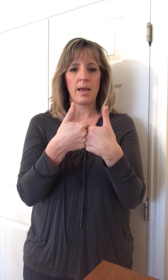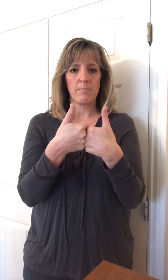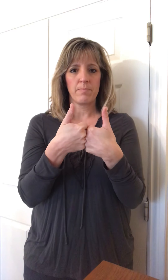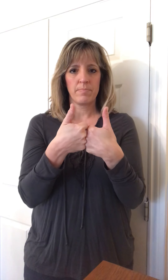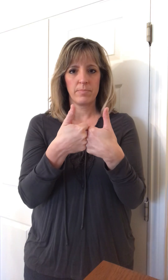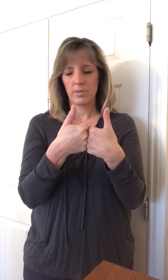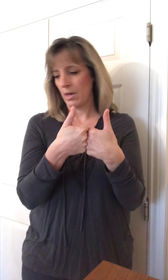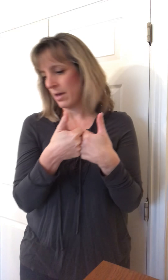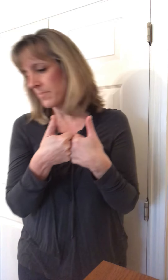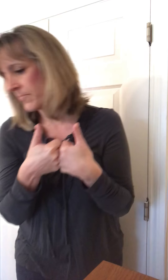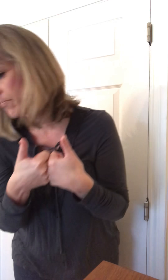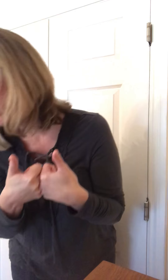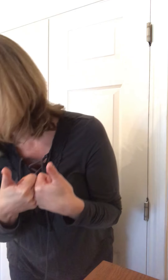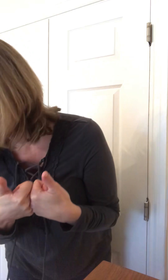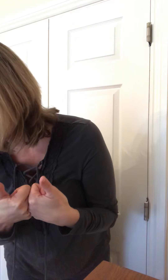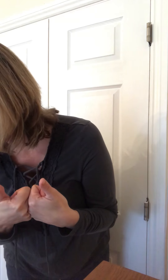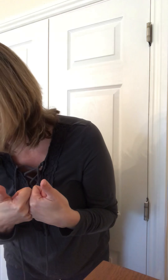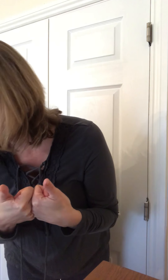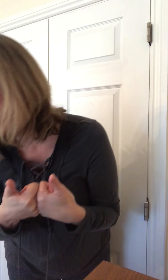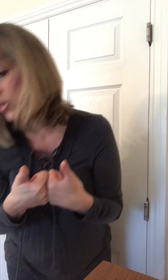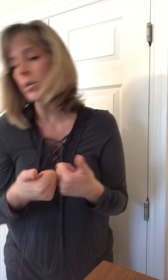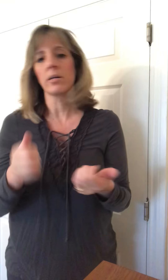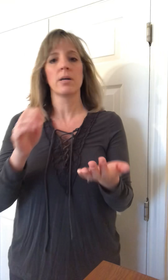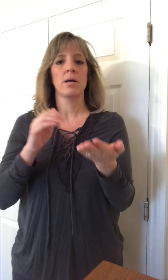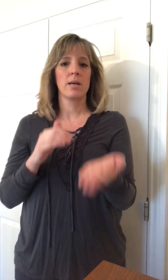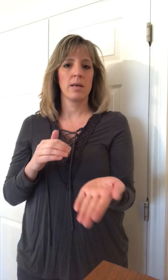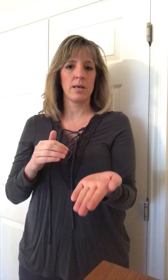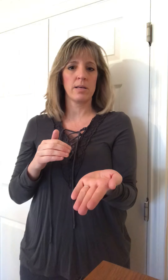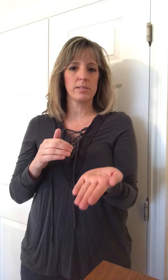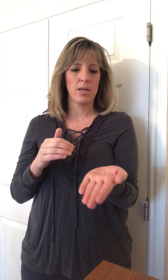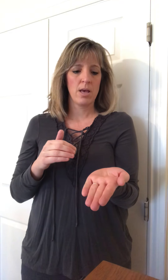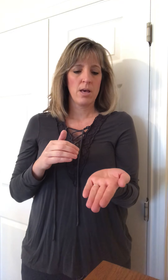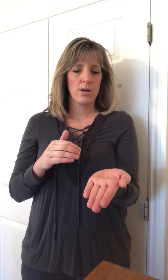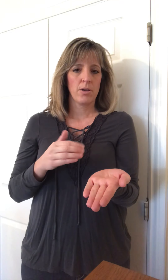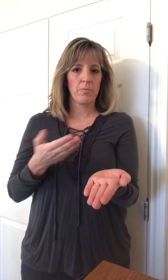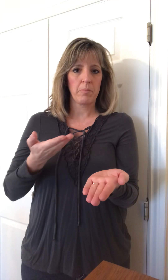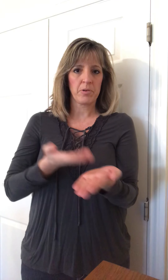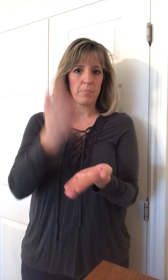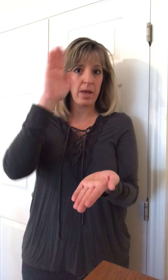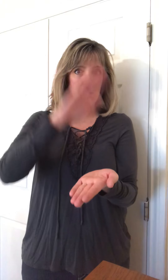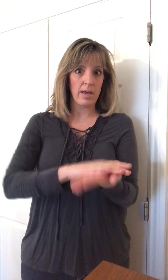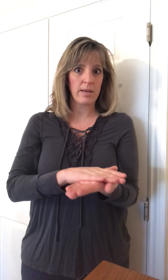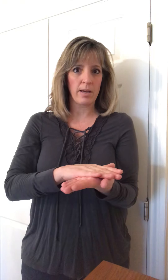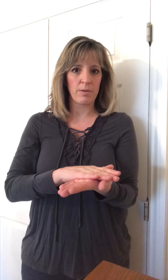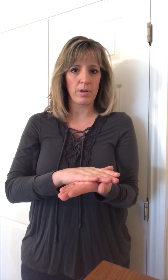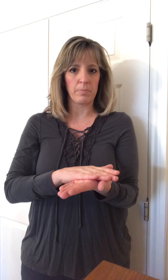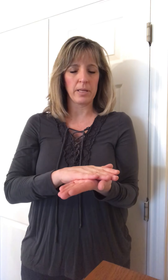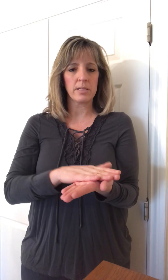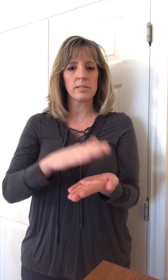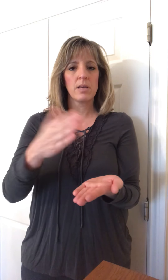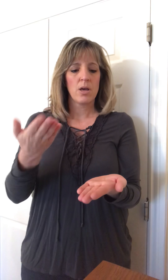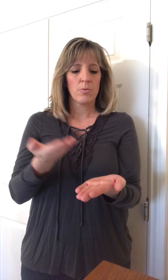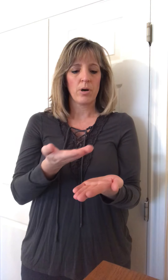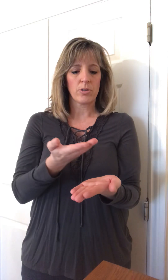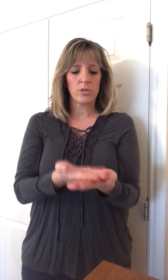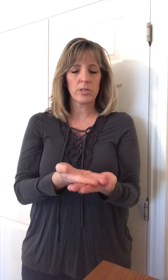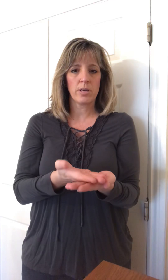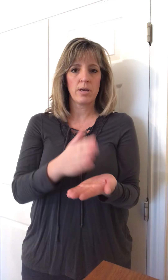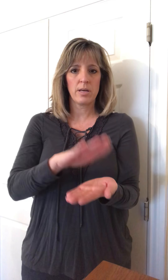game, okay? Cook is, you remember the pancake kind of went up like this? Well, cook